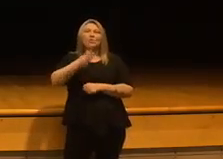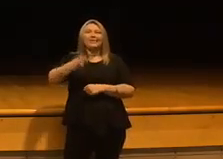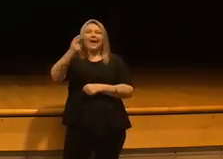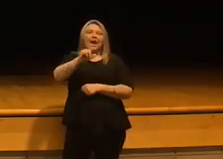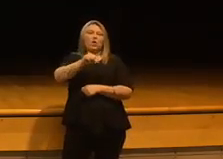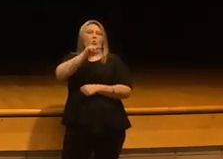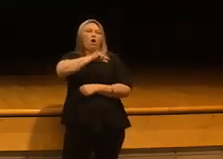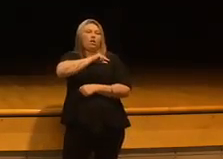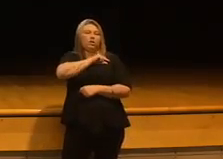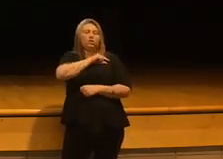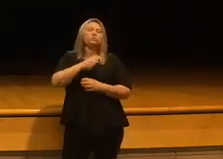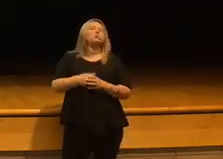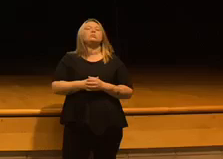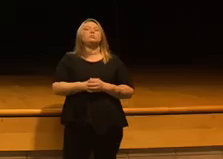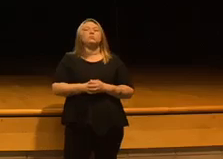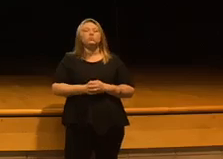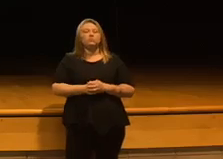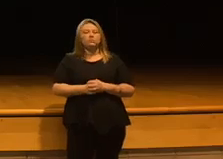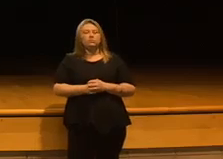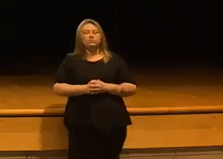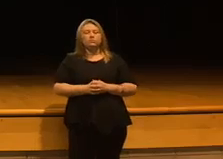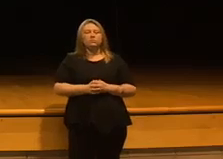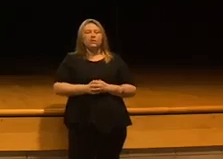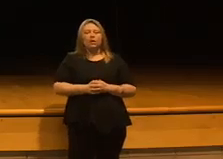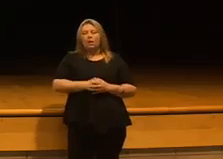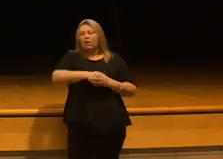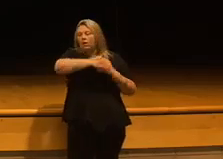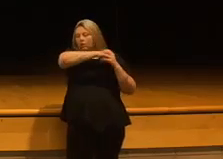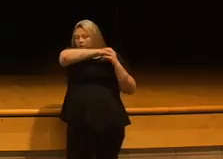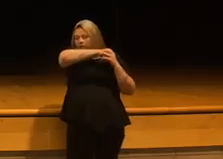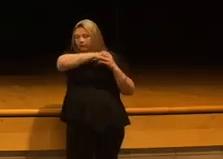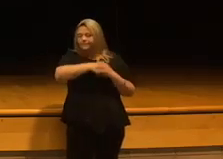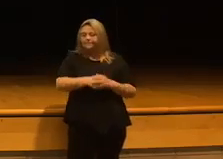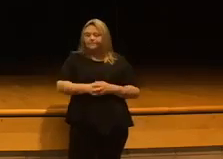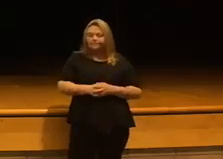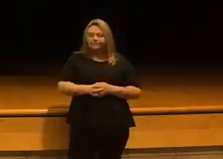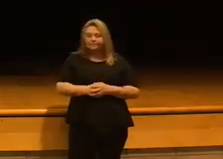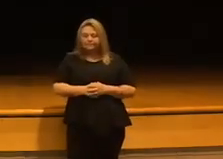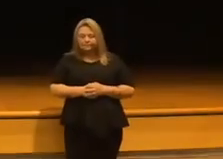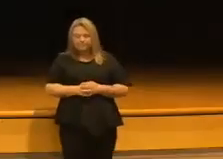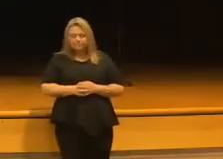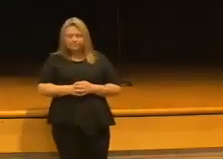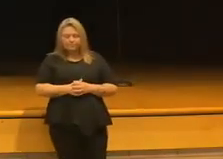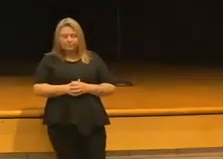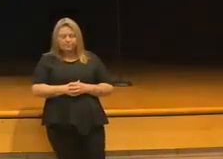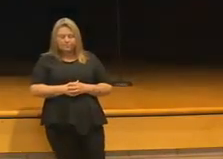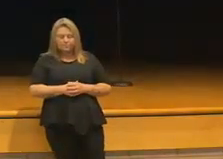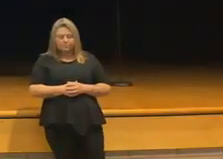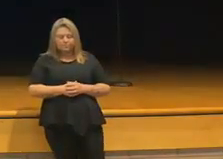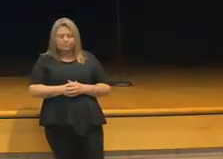and up, establish consistent limits on time spent using media and the types of media.